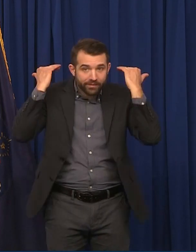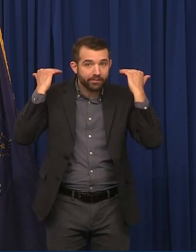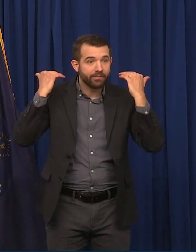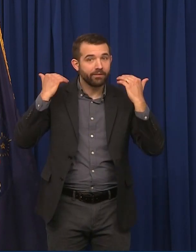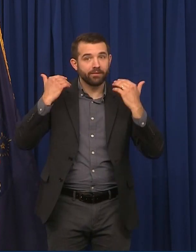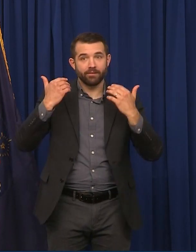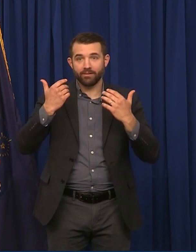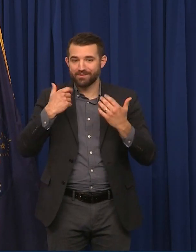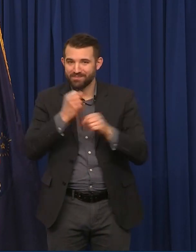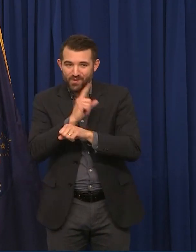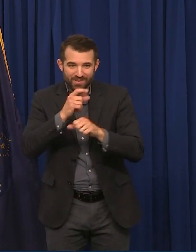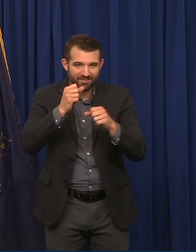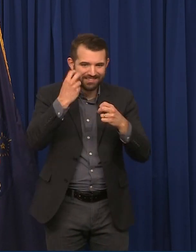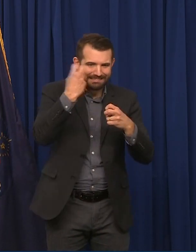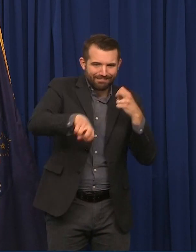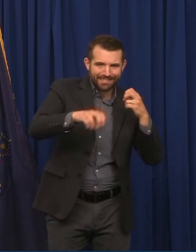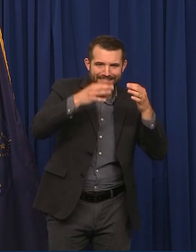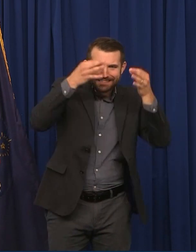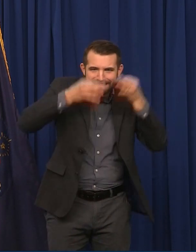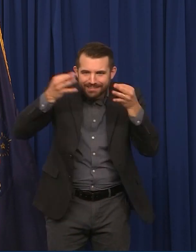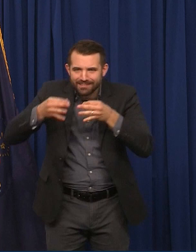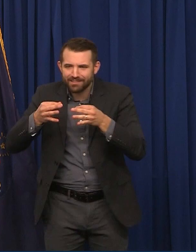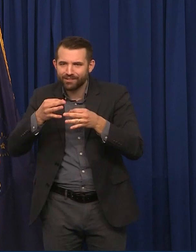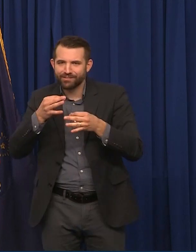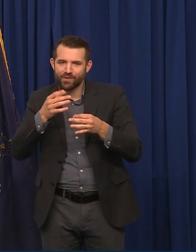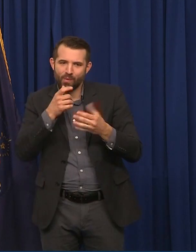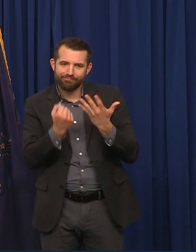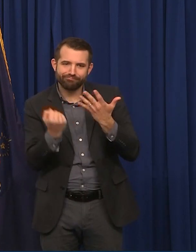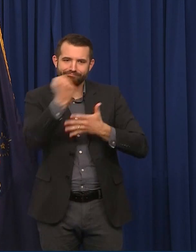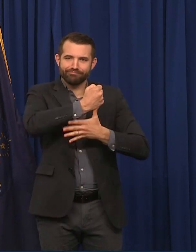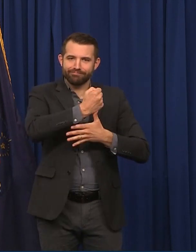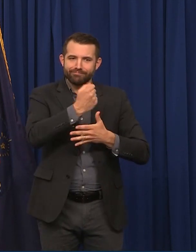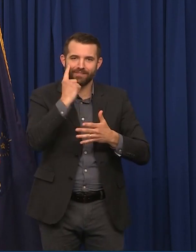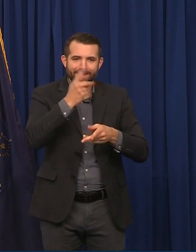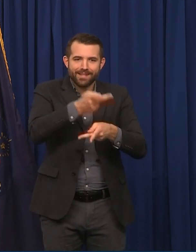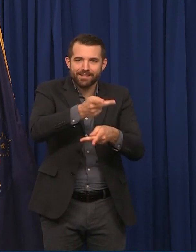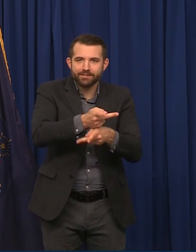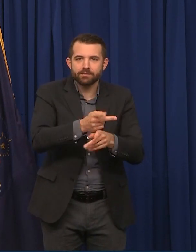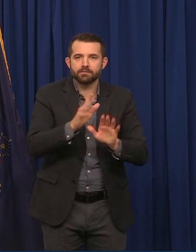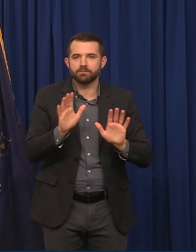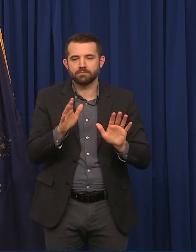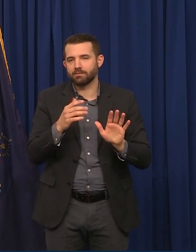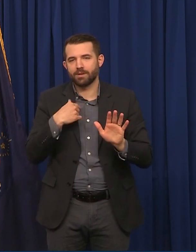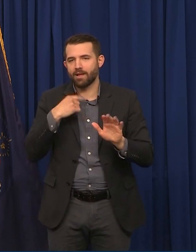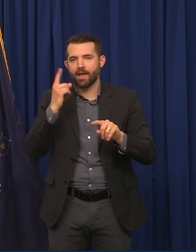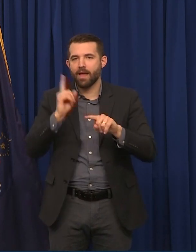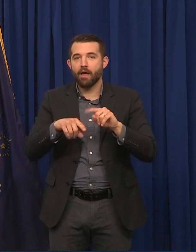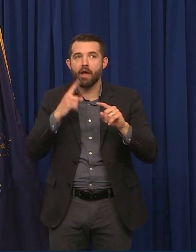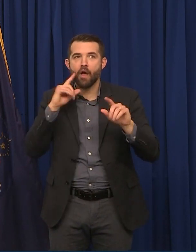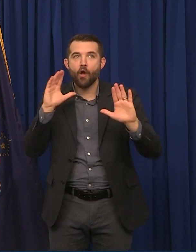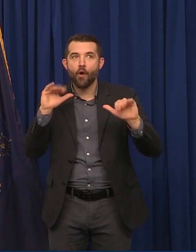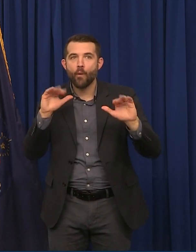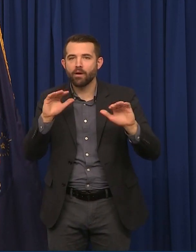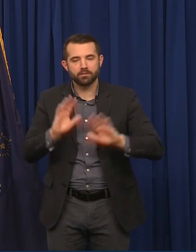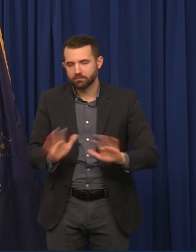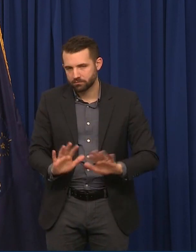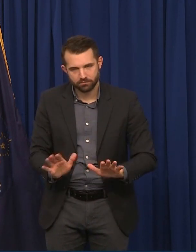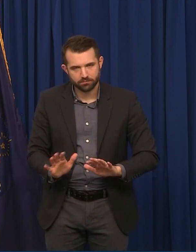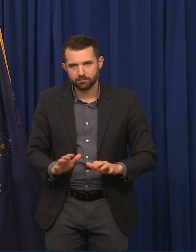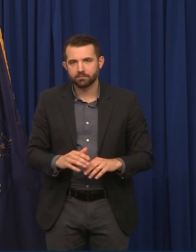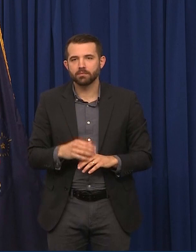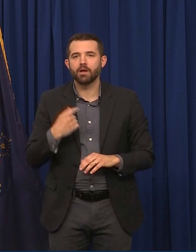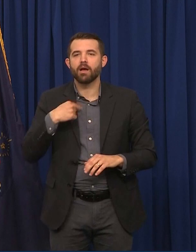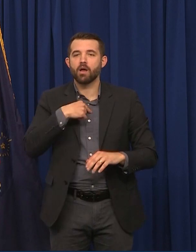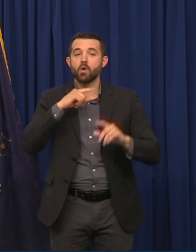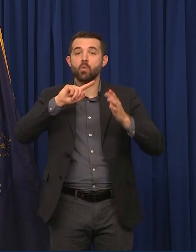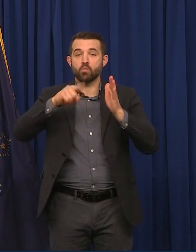mention, hope is not a strategy where we are right now. We have to have a plan in place. And so in the world of public health